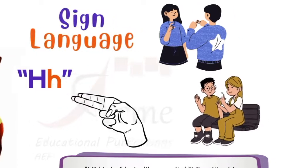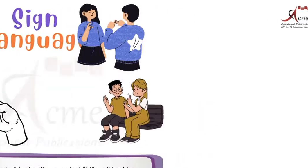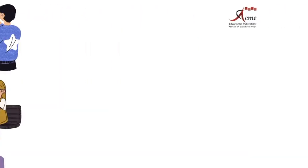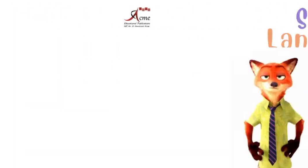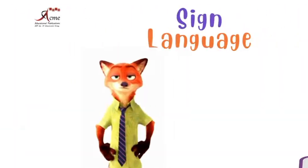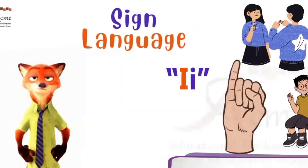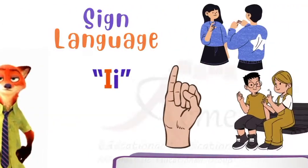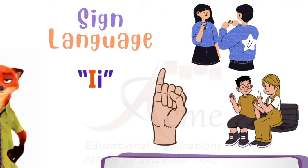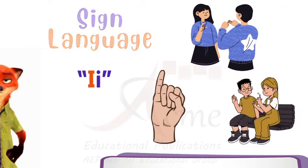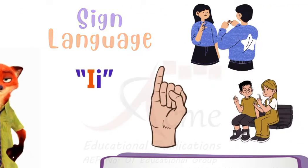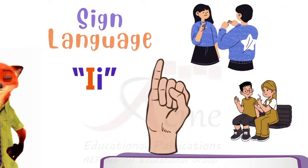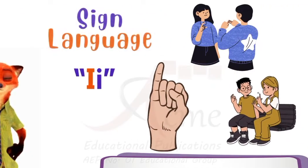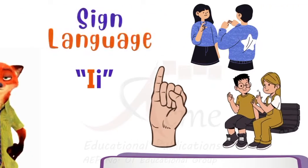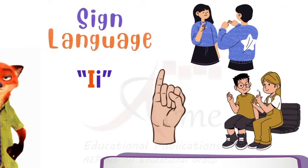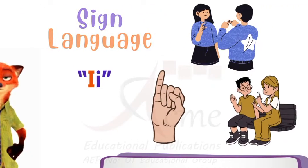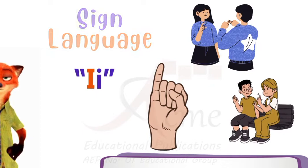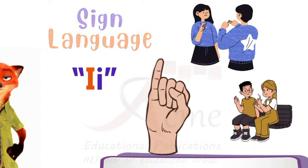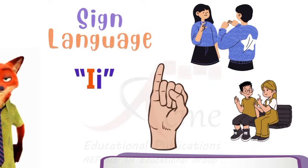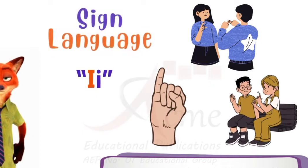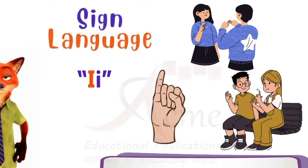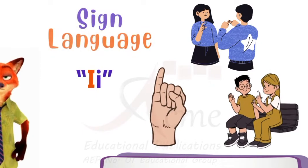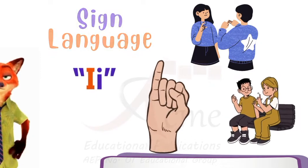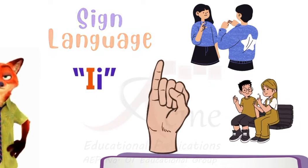Sign language letter Y.